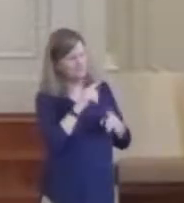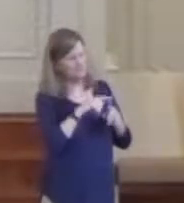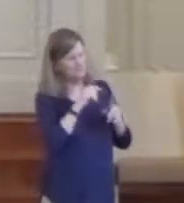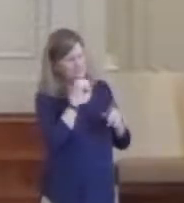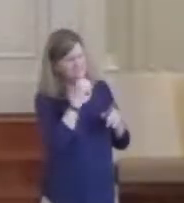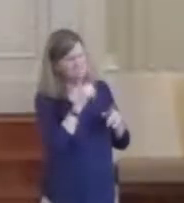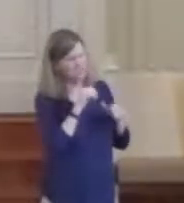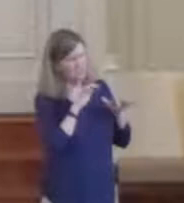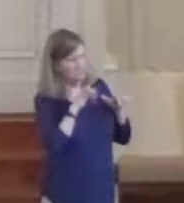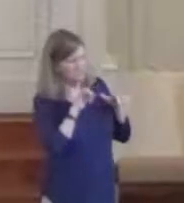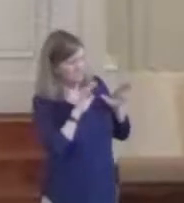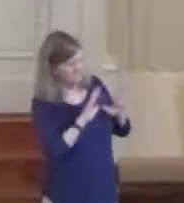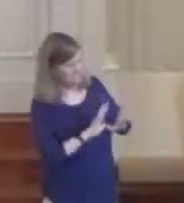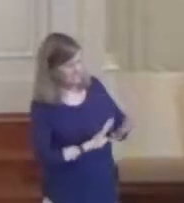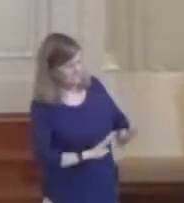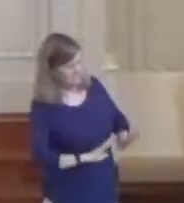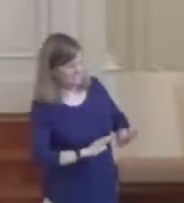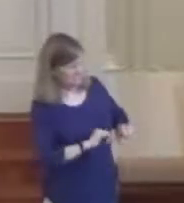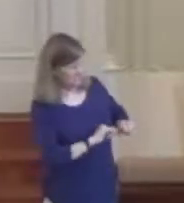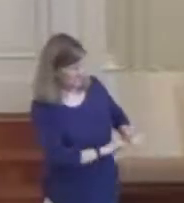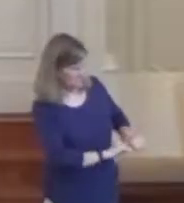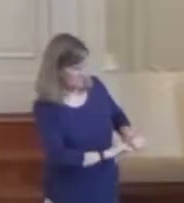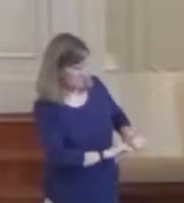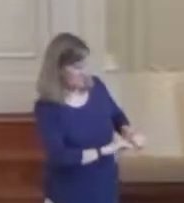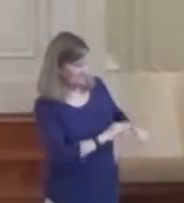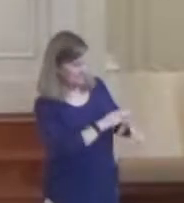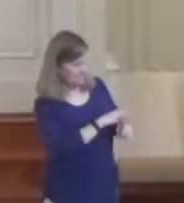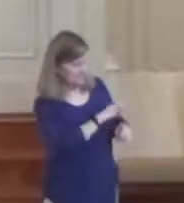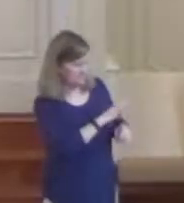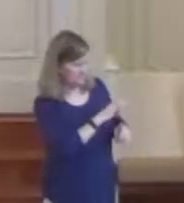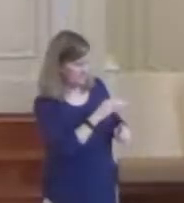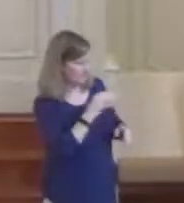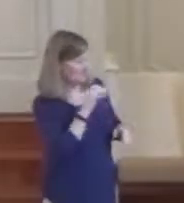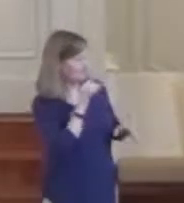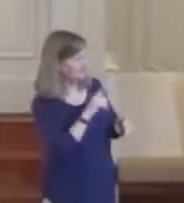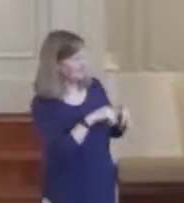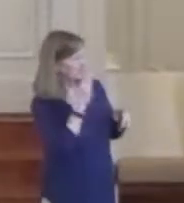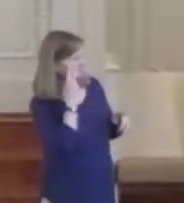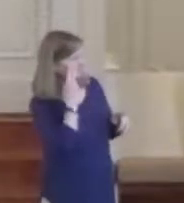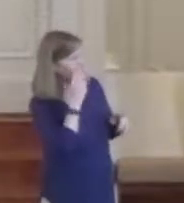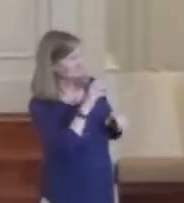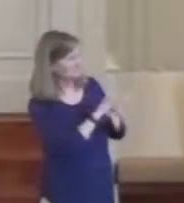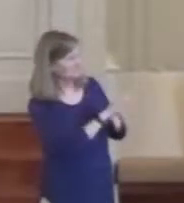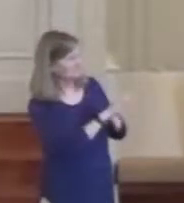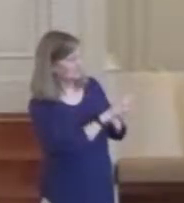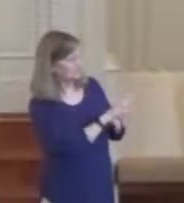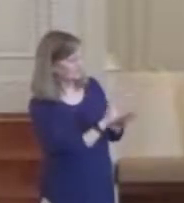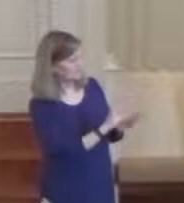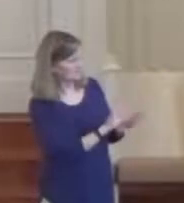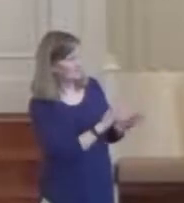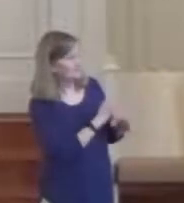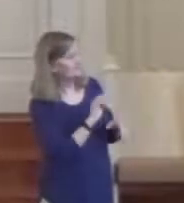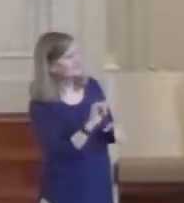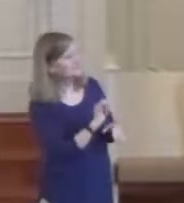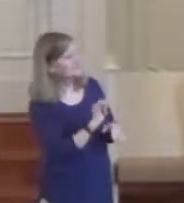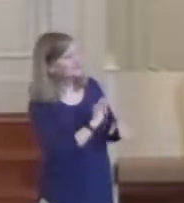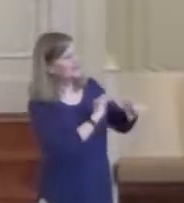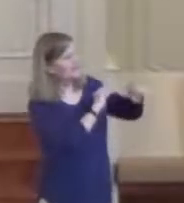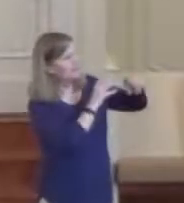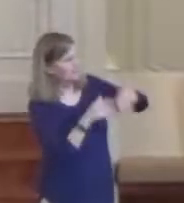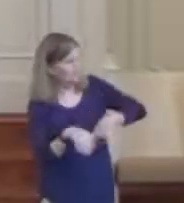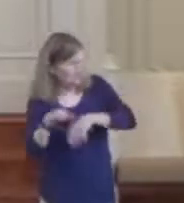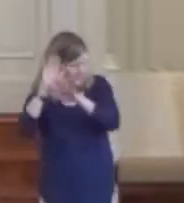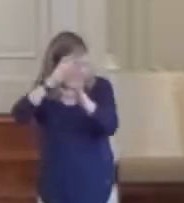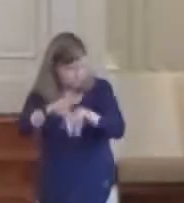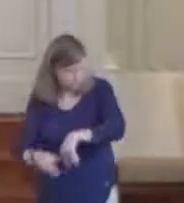this still spirit or this invisible force that occupies bodies. The Spirit of God is a violent